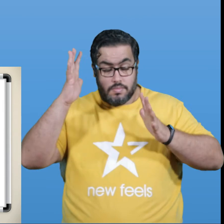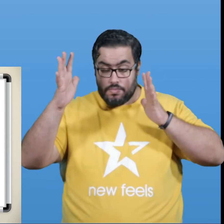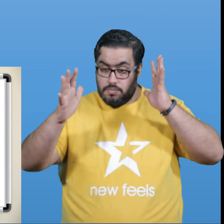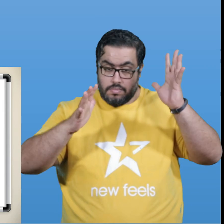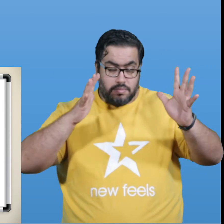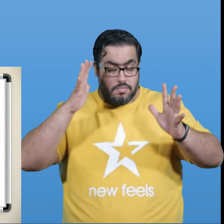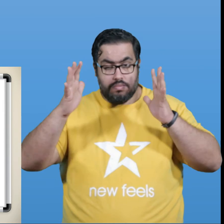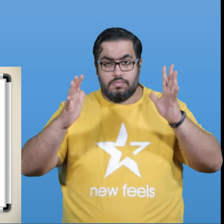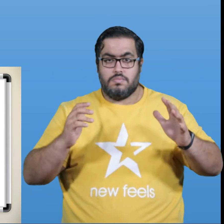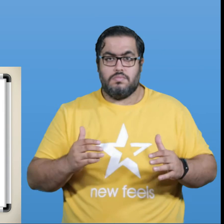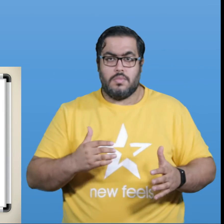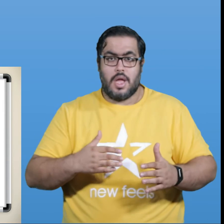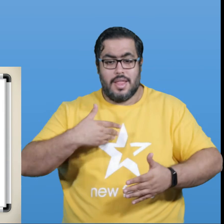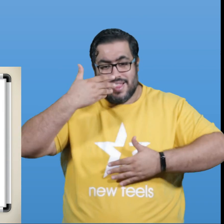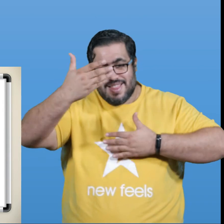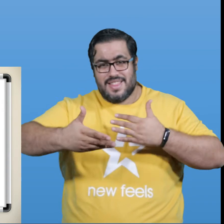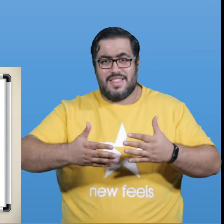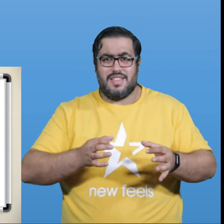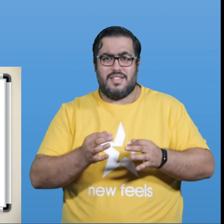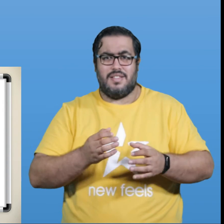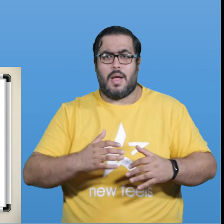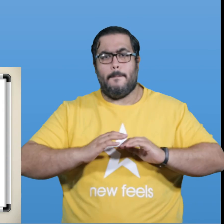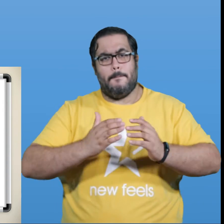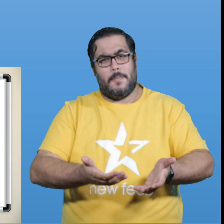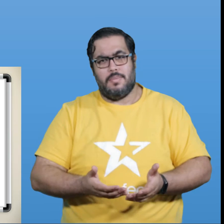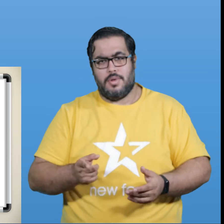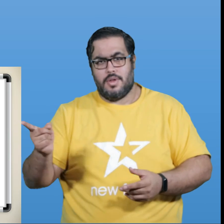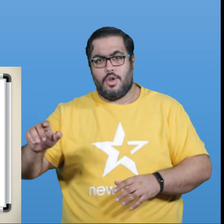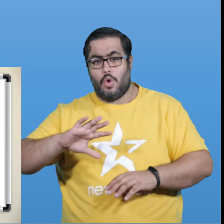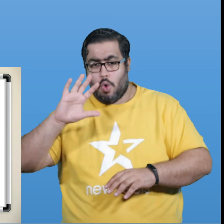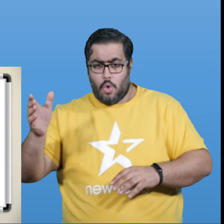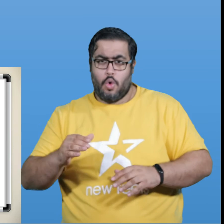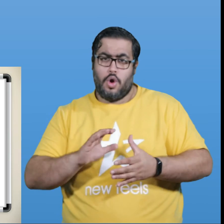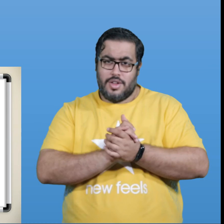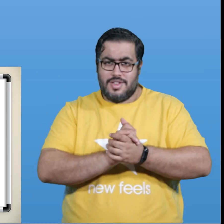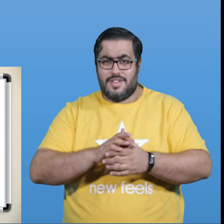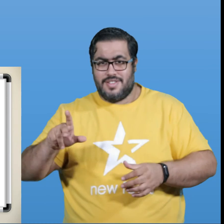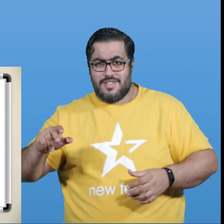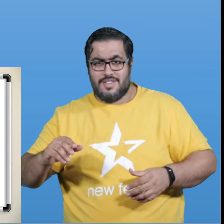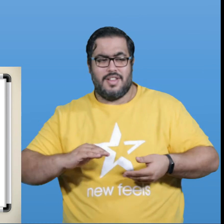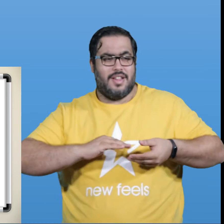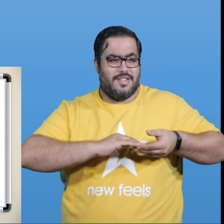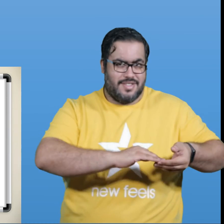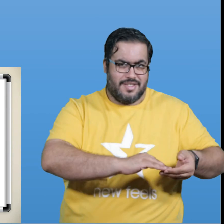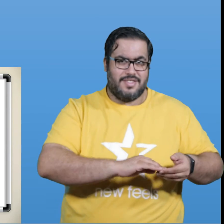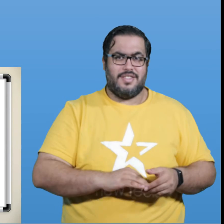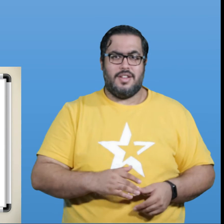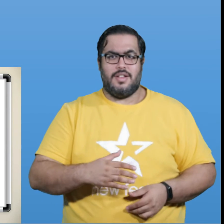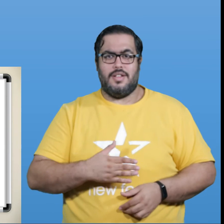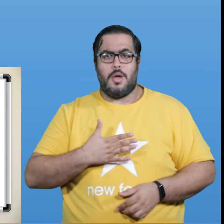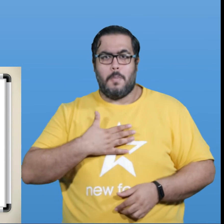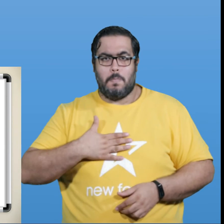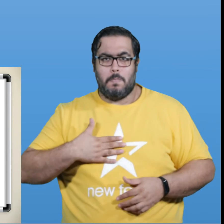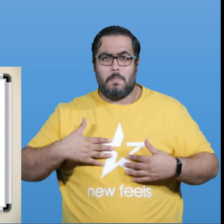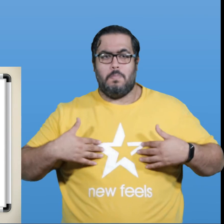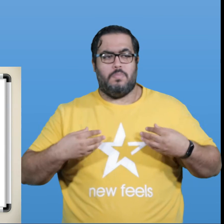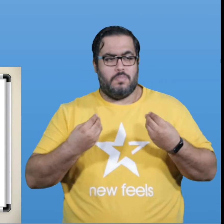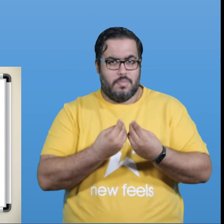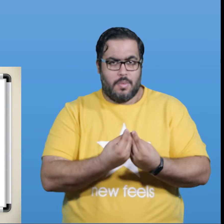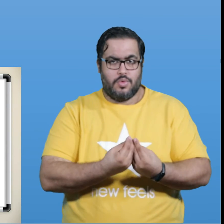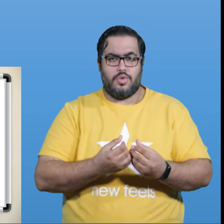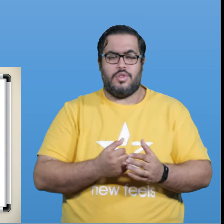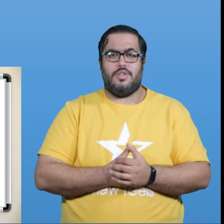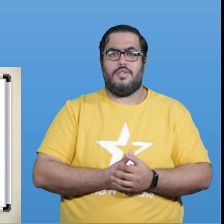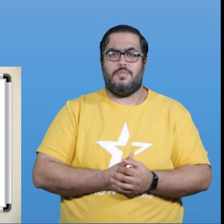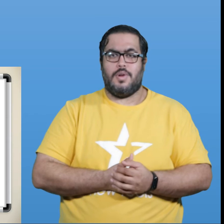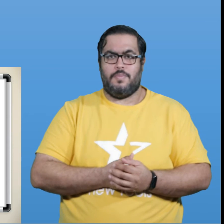or preparing for the baby. So they show support and try to help the new parents or the expectant parents to